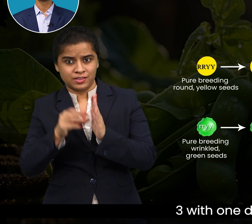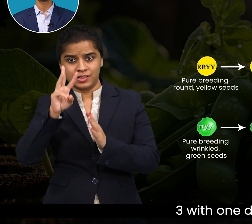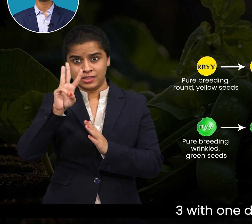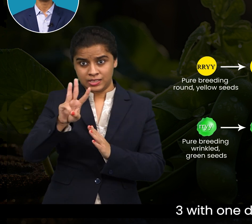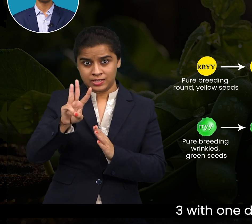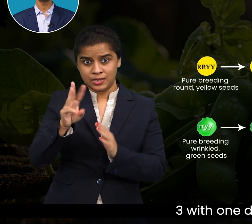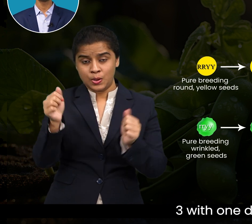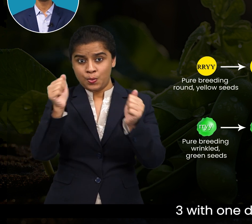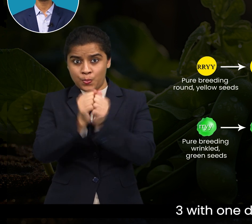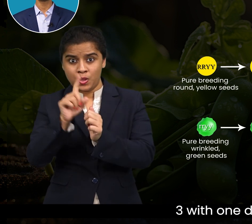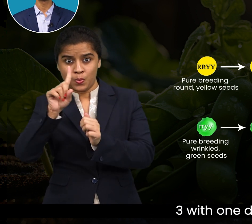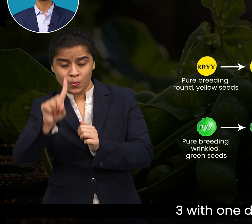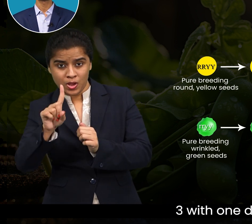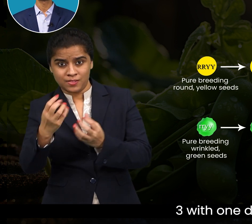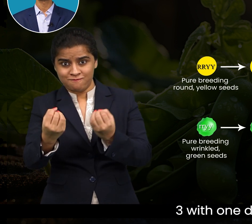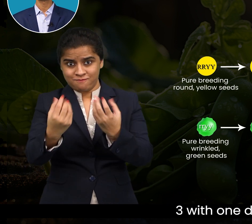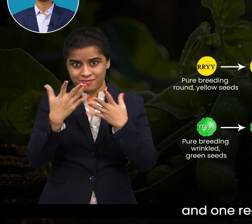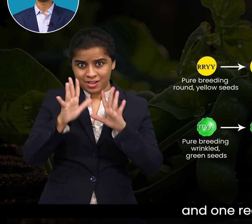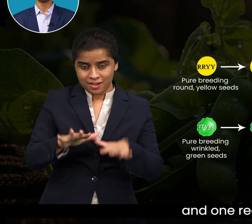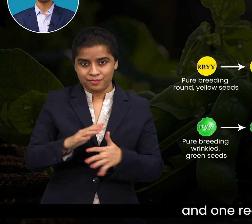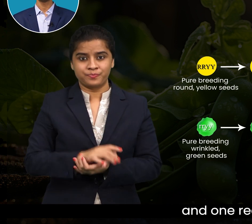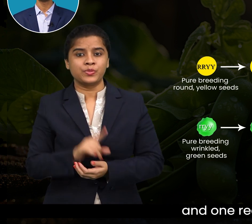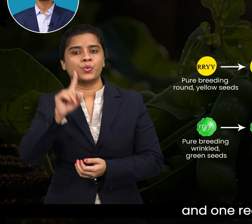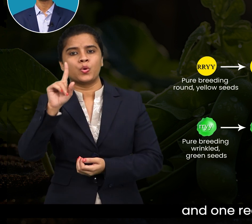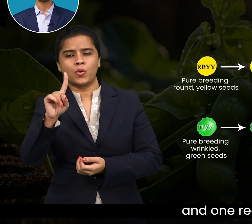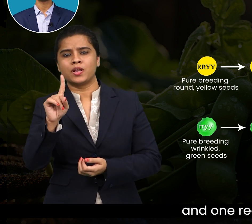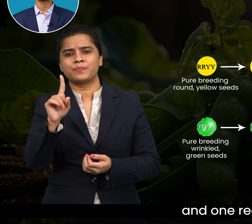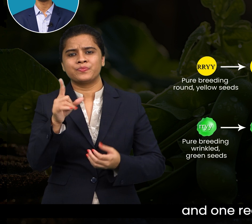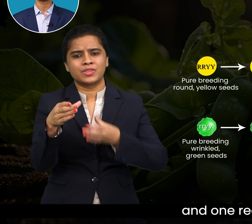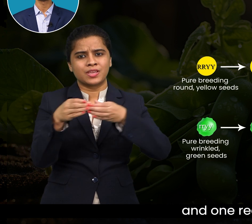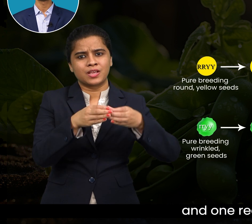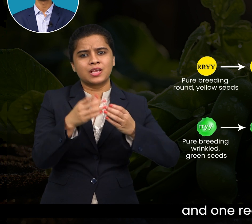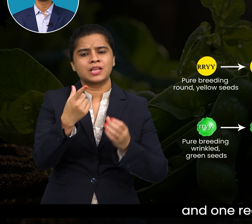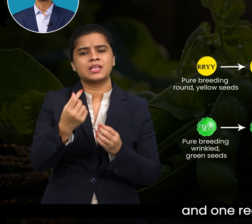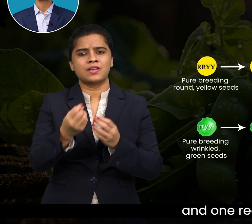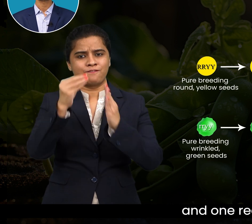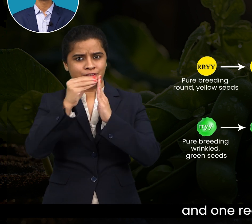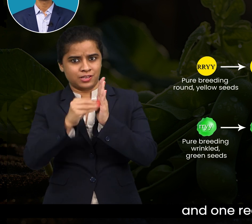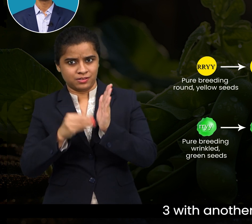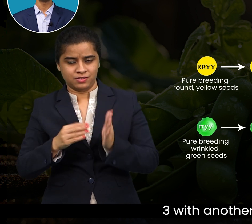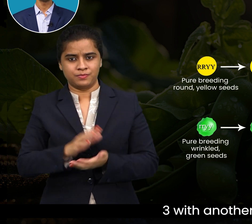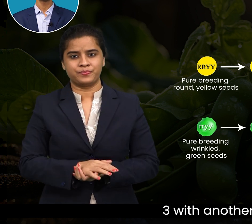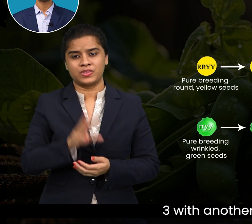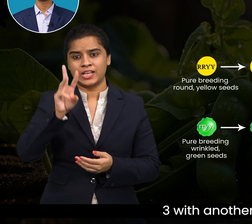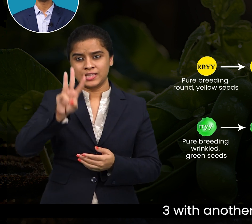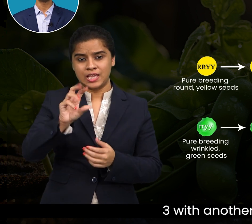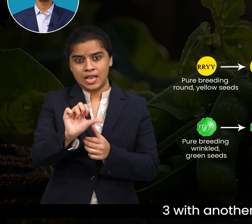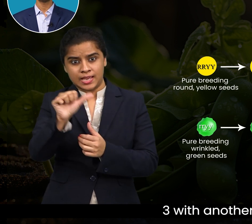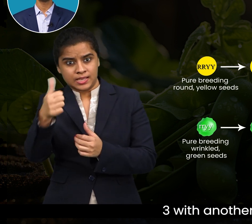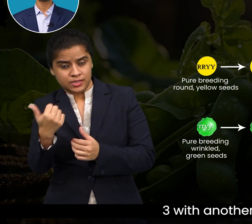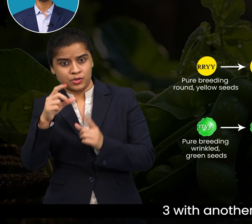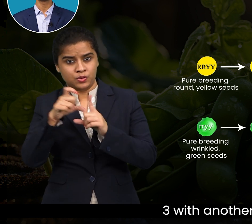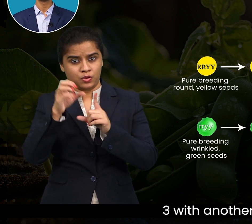3 with 1 dominant trait and 1 recessive trait, 3 with